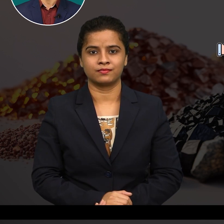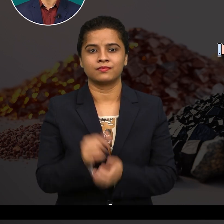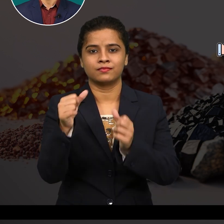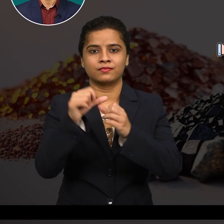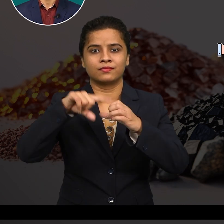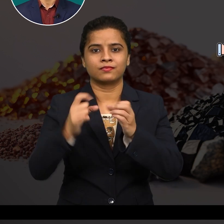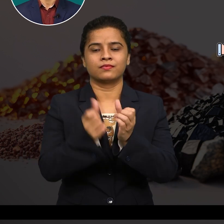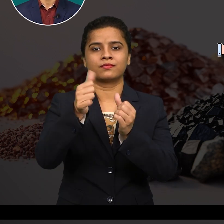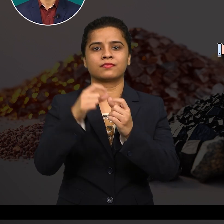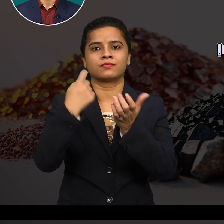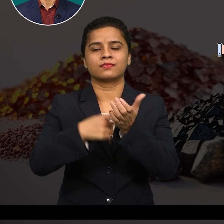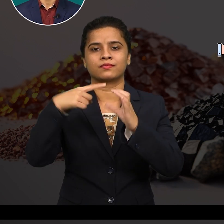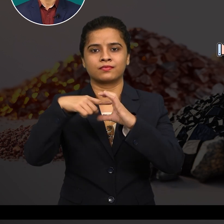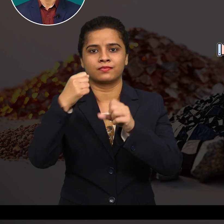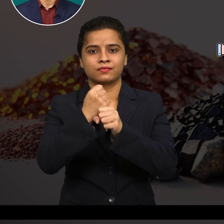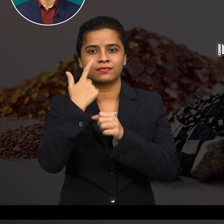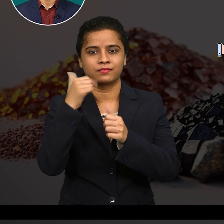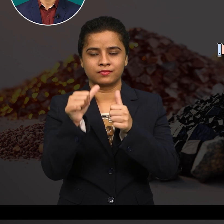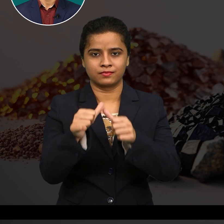aqua regia,